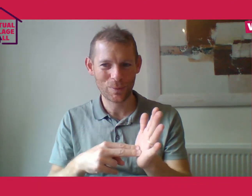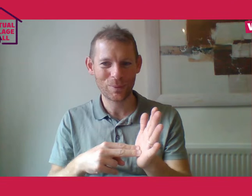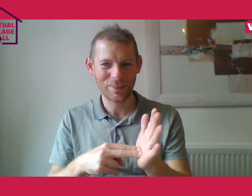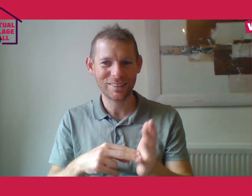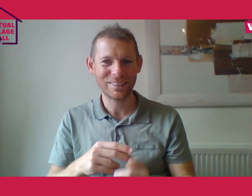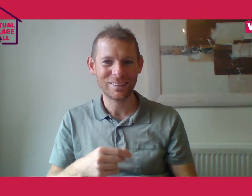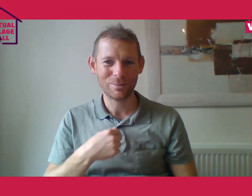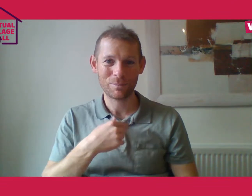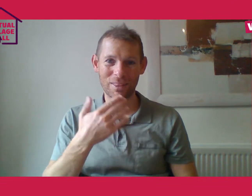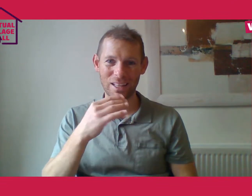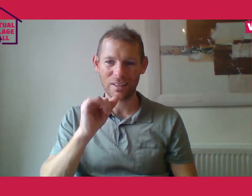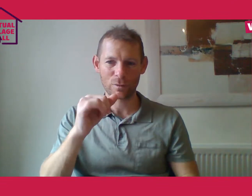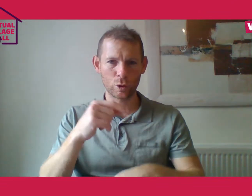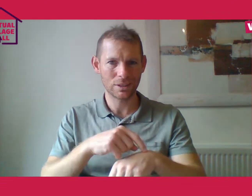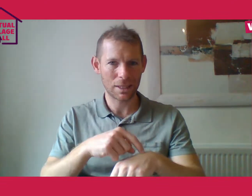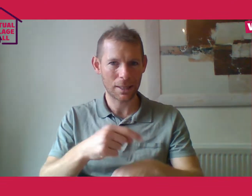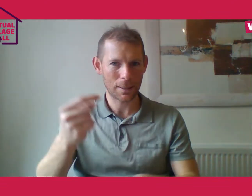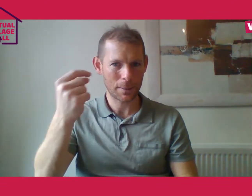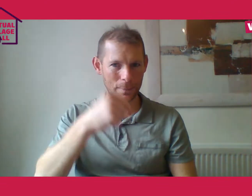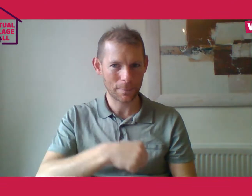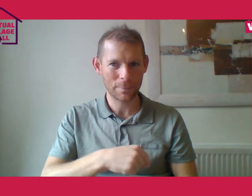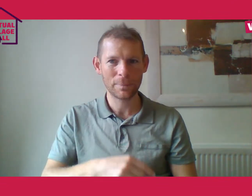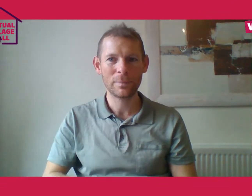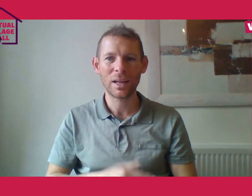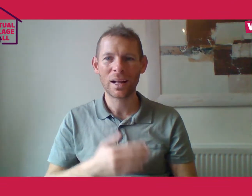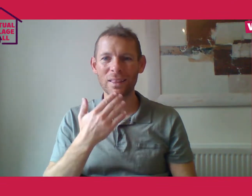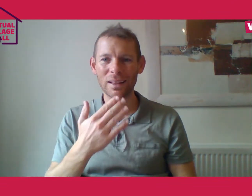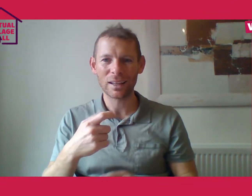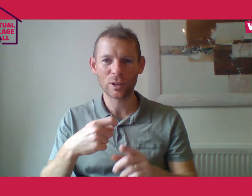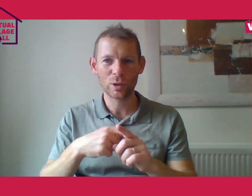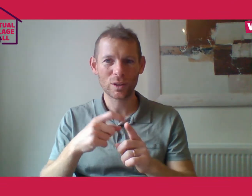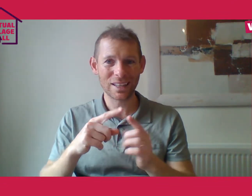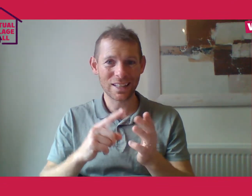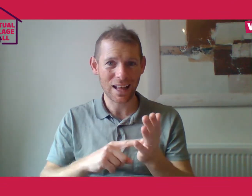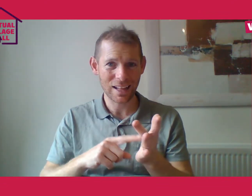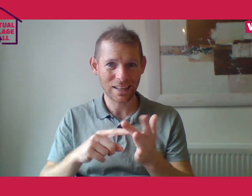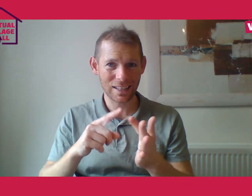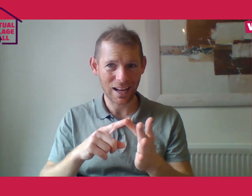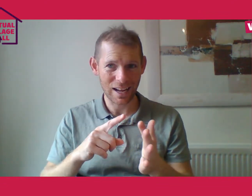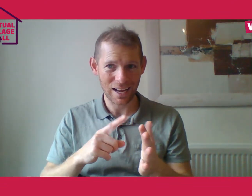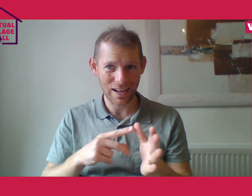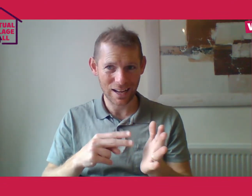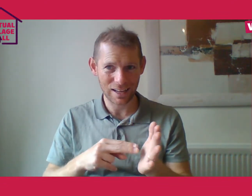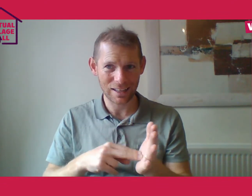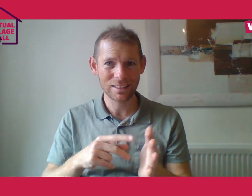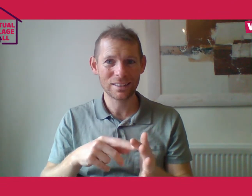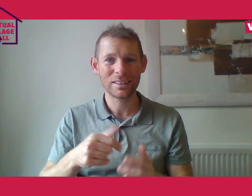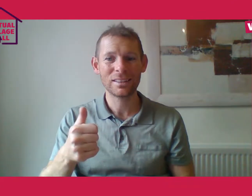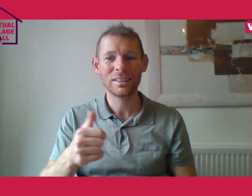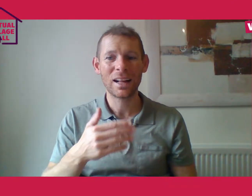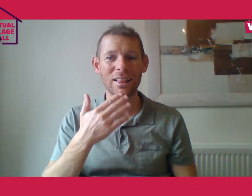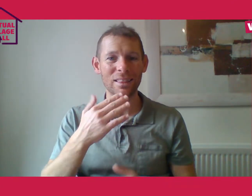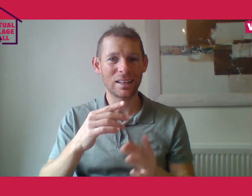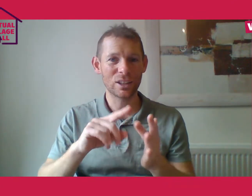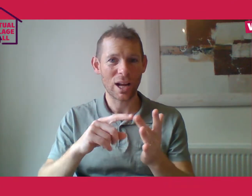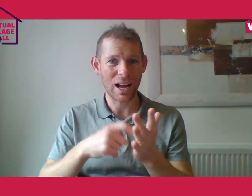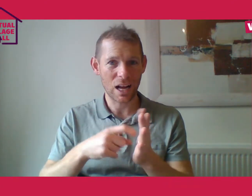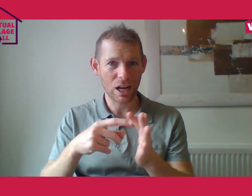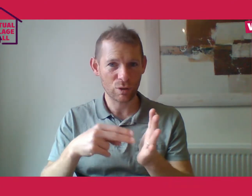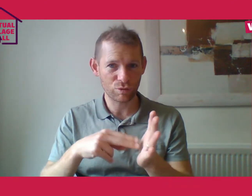Thank you, Joan, for your comments. Thank you all for your time. And thank you very much, Kellyanne, as well, for joining. And